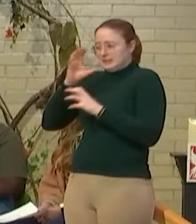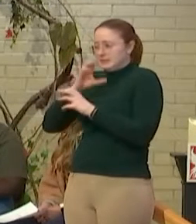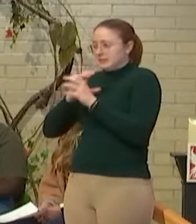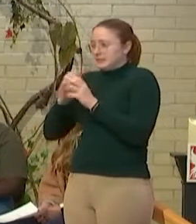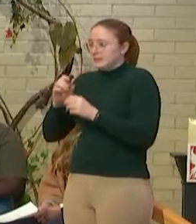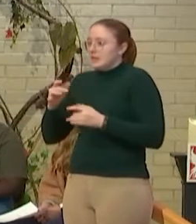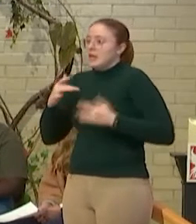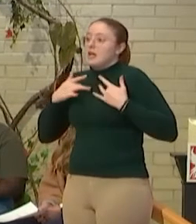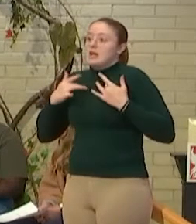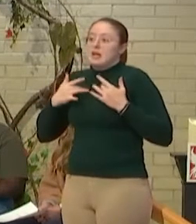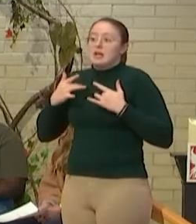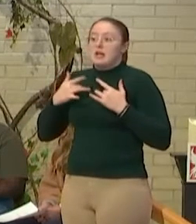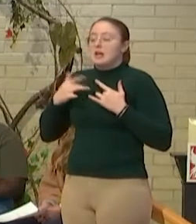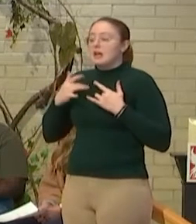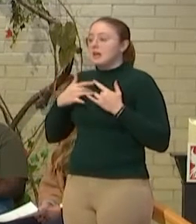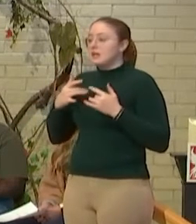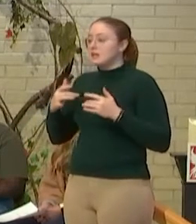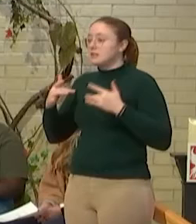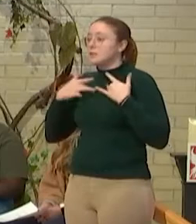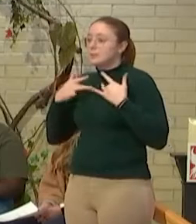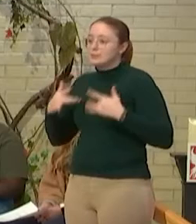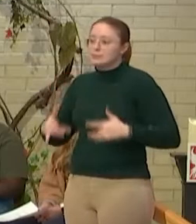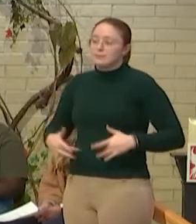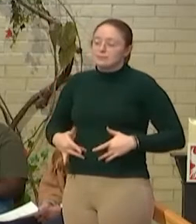or depression, or